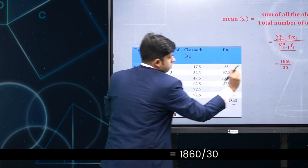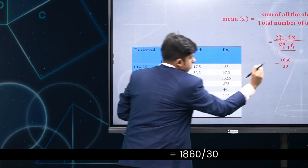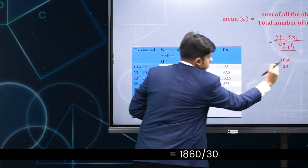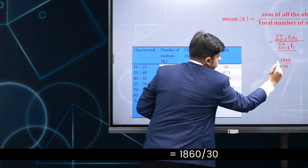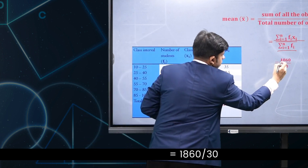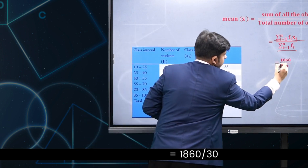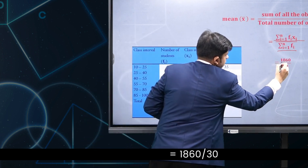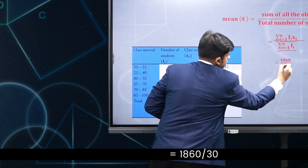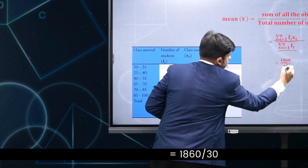1860 divided by 30.